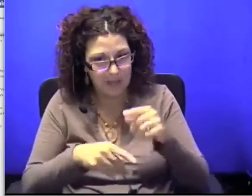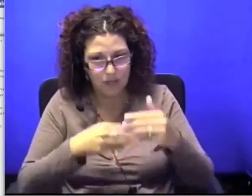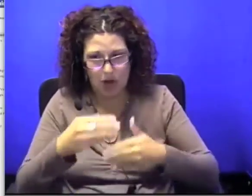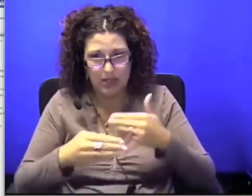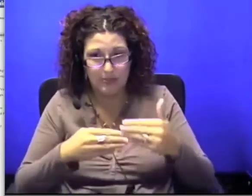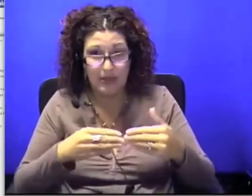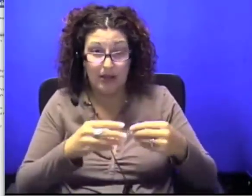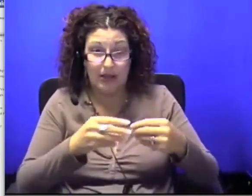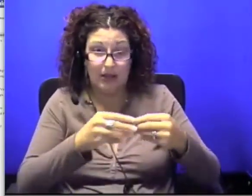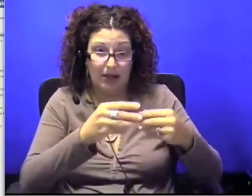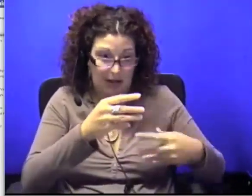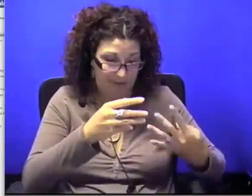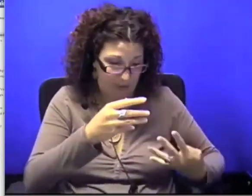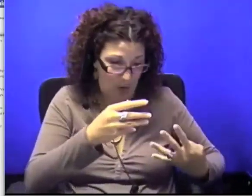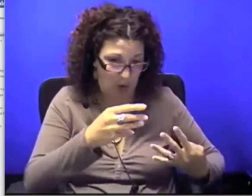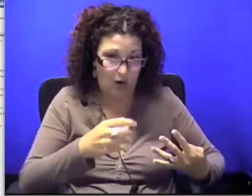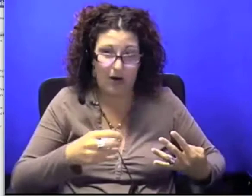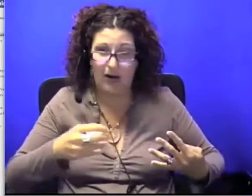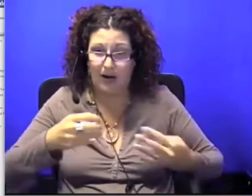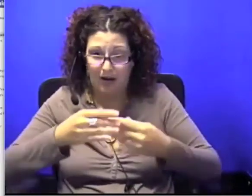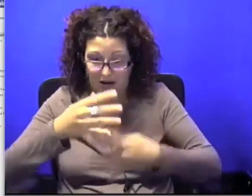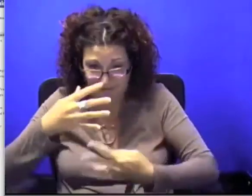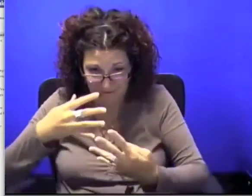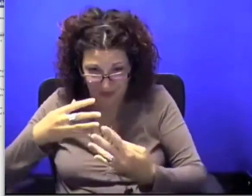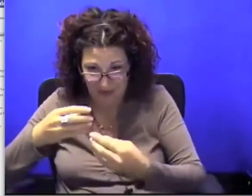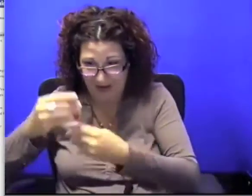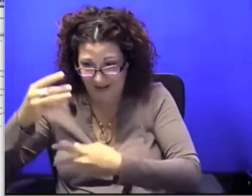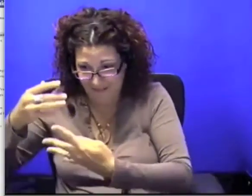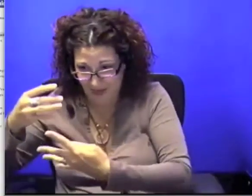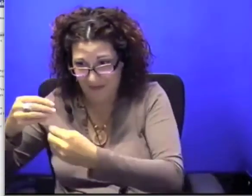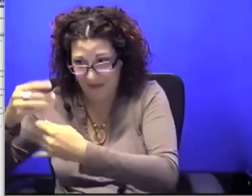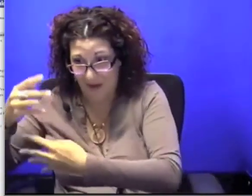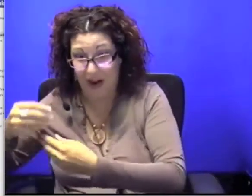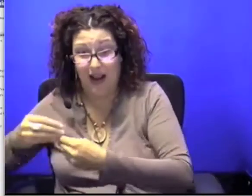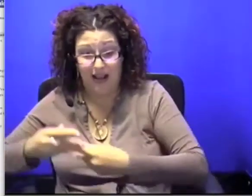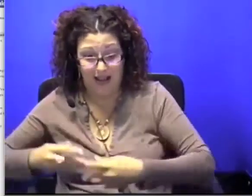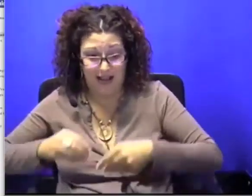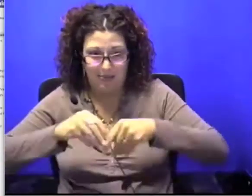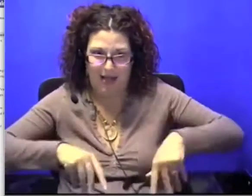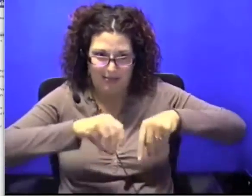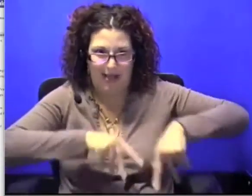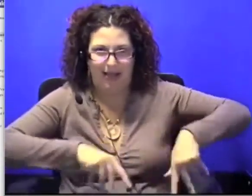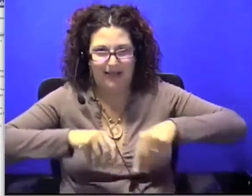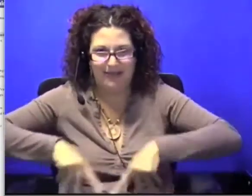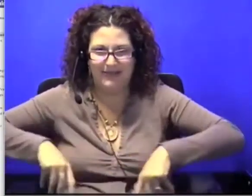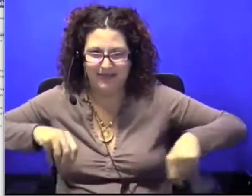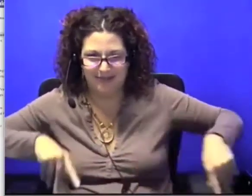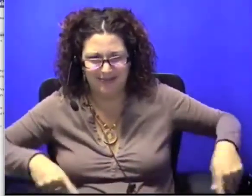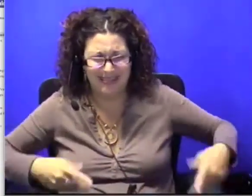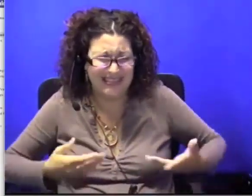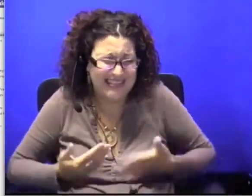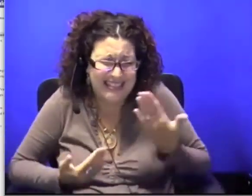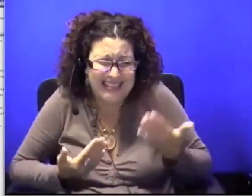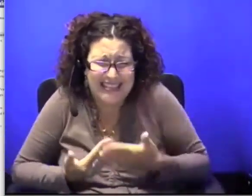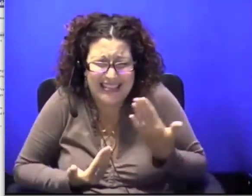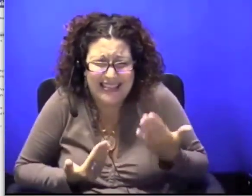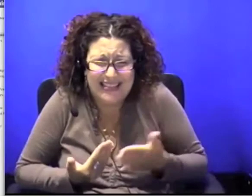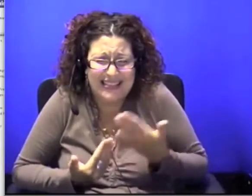same process. All I need is 4 of my friends and relatives and contacts and people that I bump into. I need 4 customers, basically. Now,